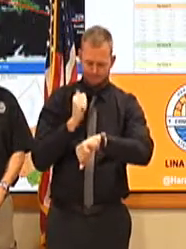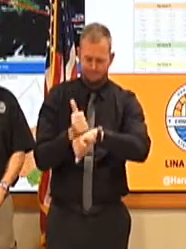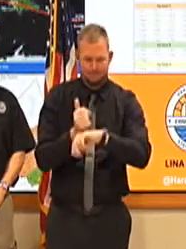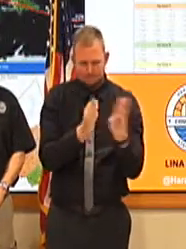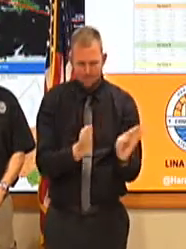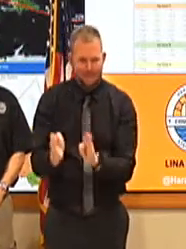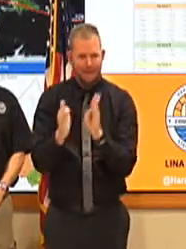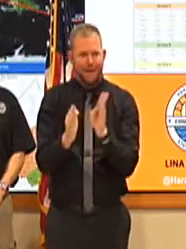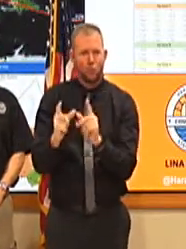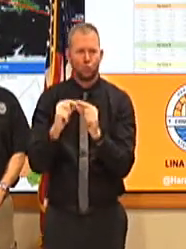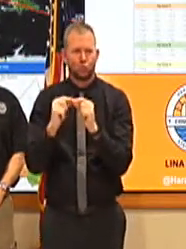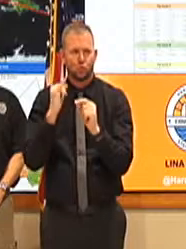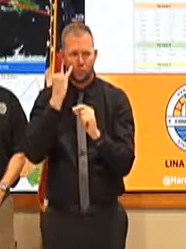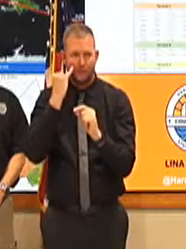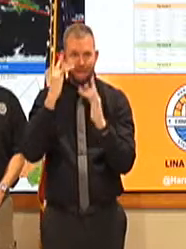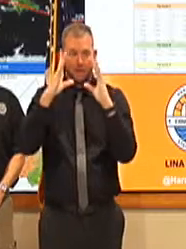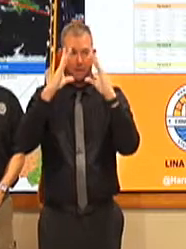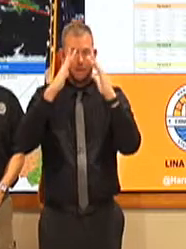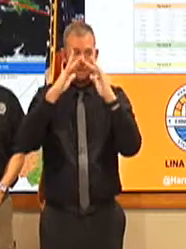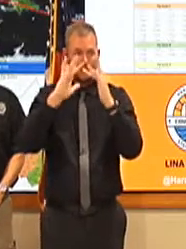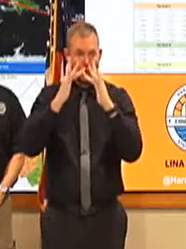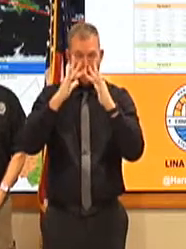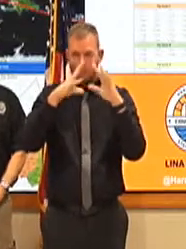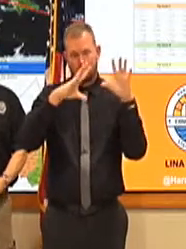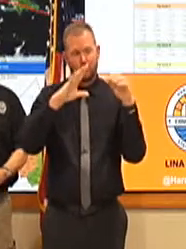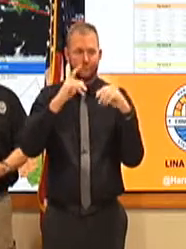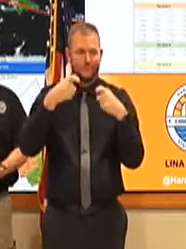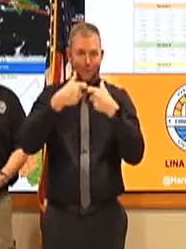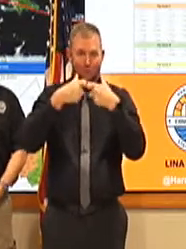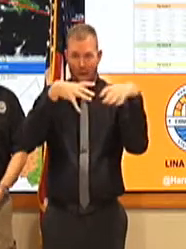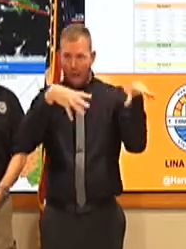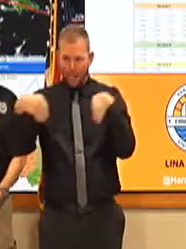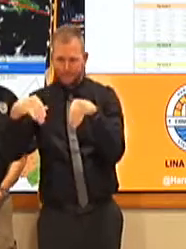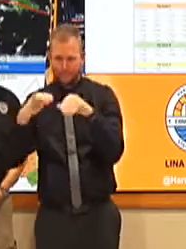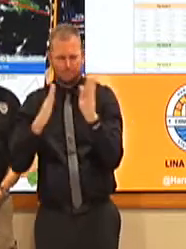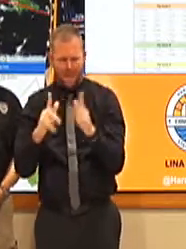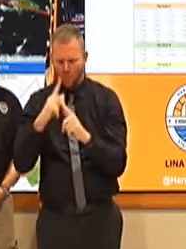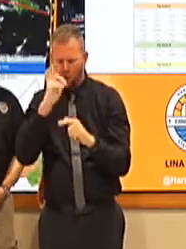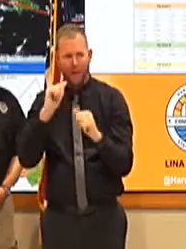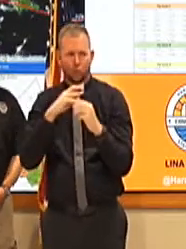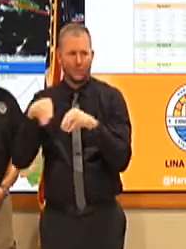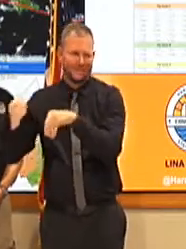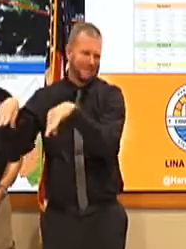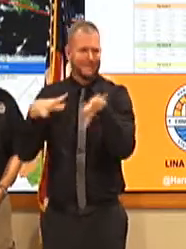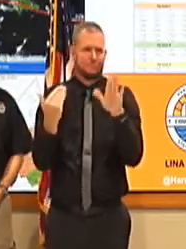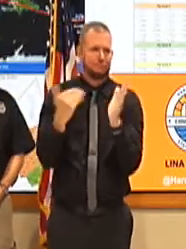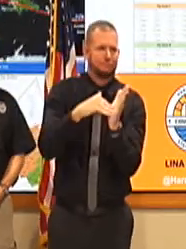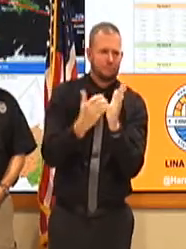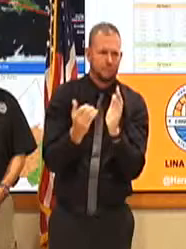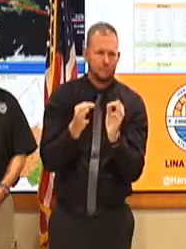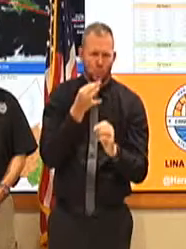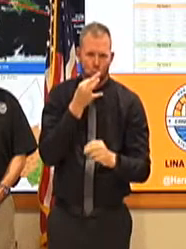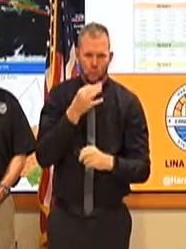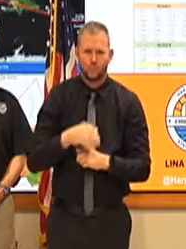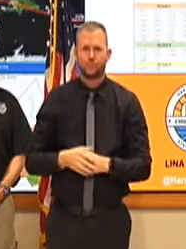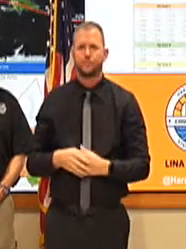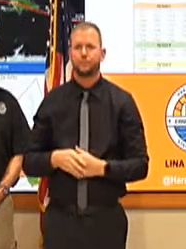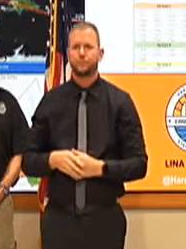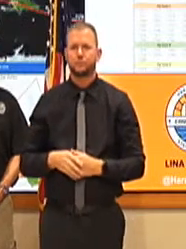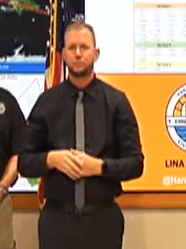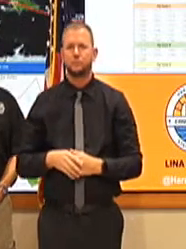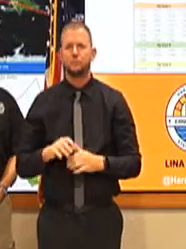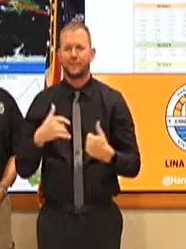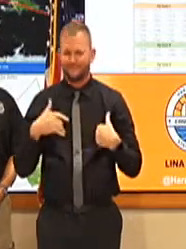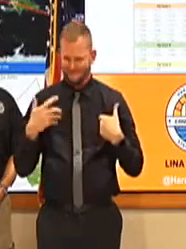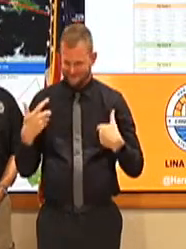very important. We know that's been an impact before, so the county has contracts ready to go. We've coordinated with all of our precinct commissioners who have